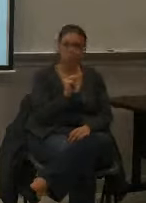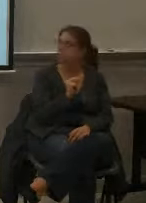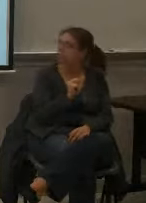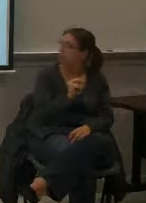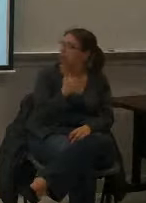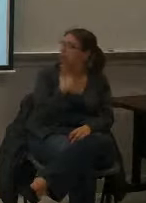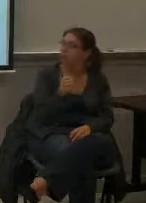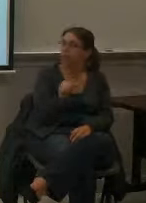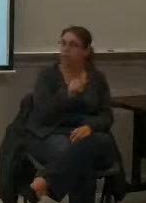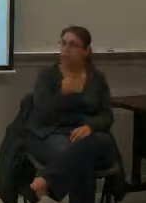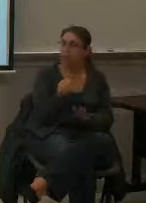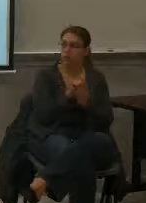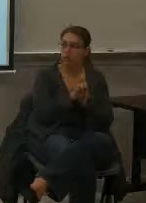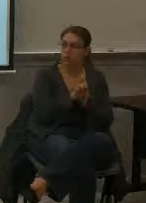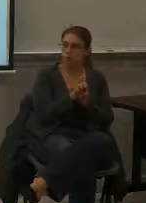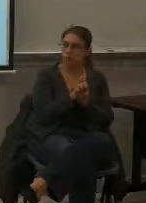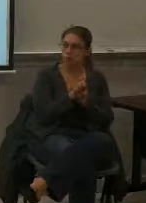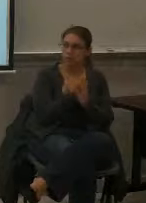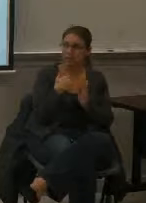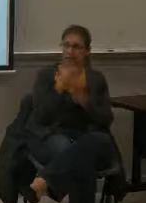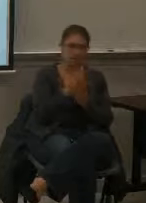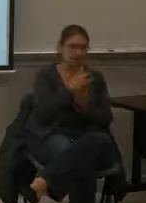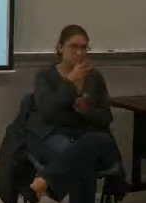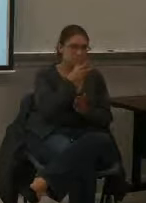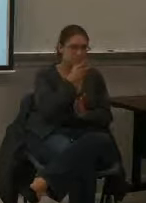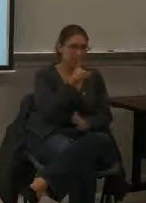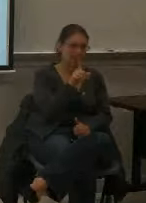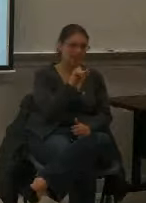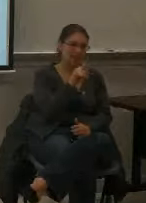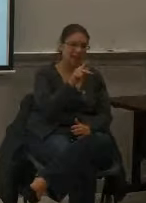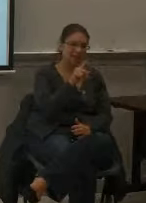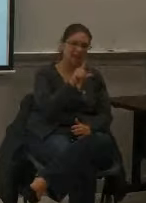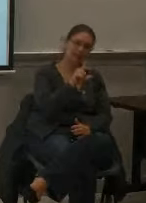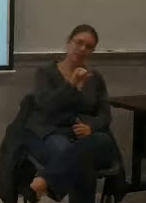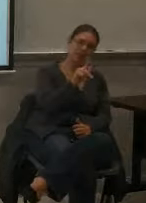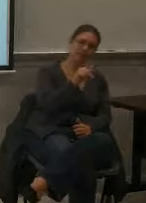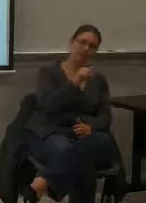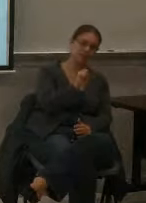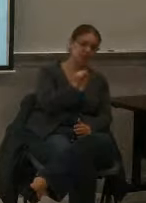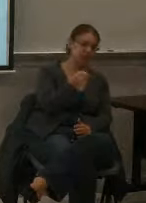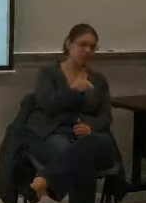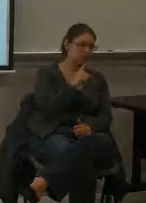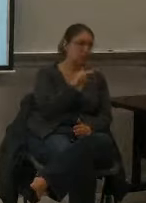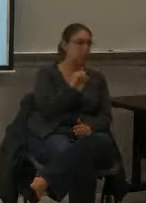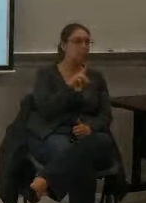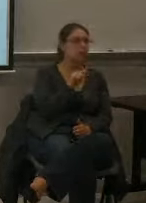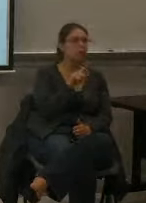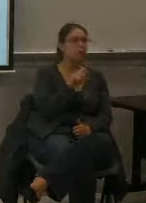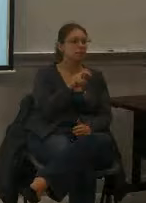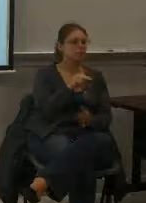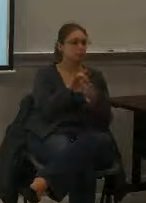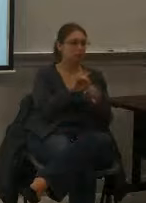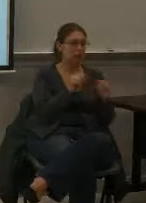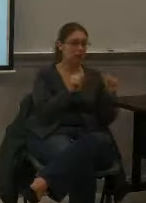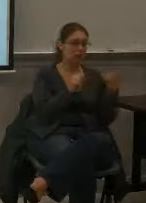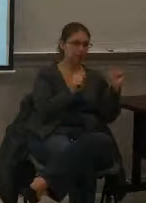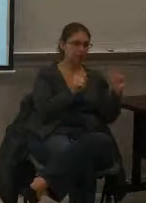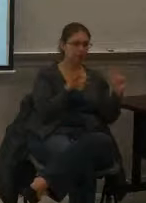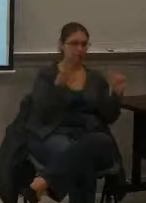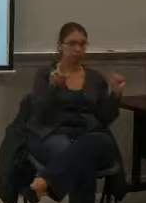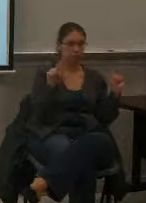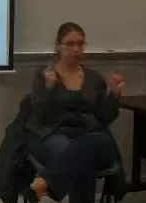There are some other examples. There are some aquatic lichens, and remember, lichens are a mutualistic relationship between an alga and a